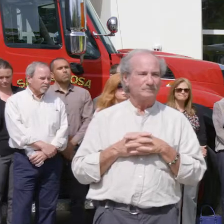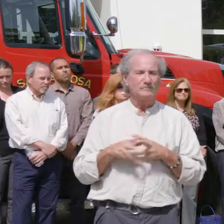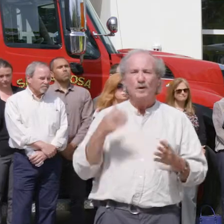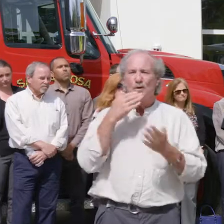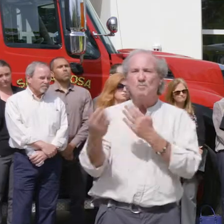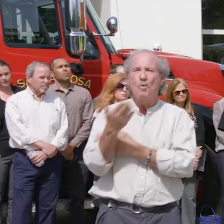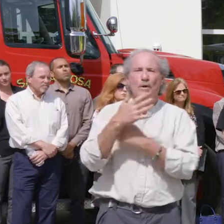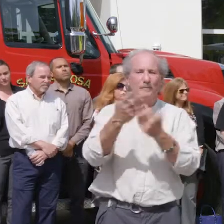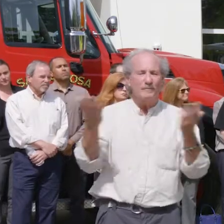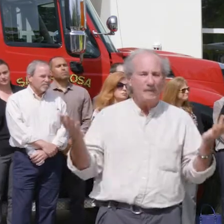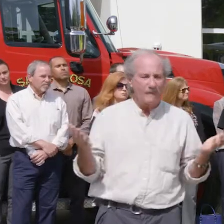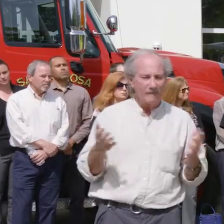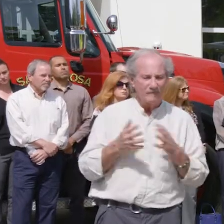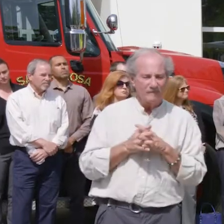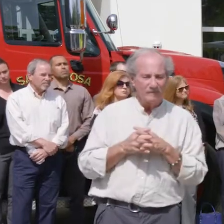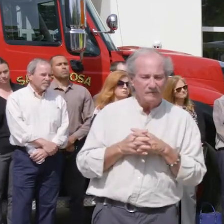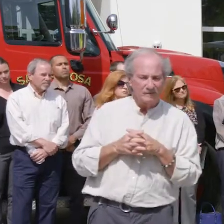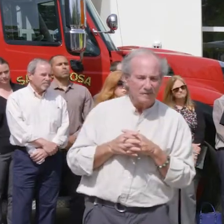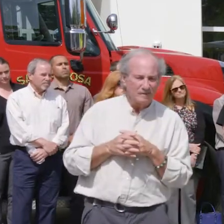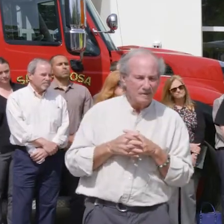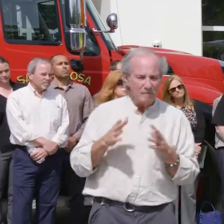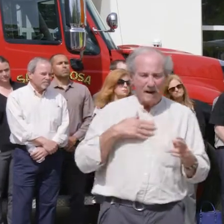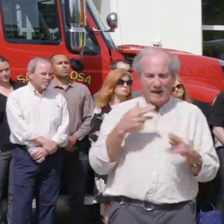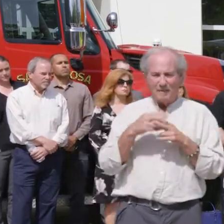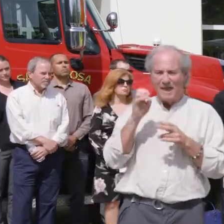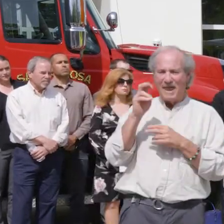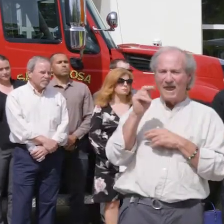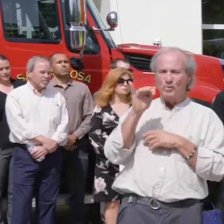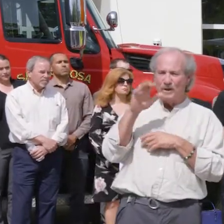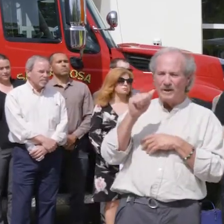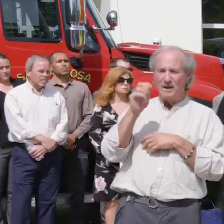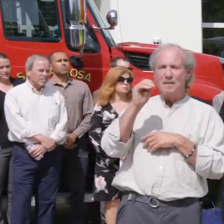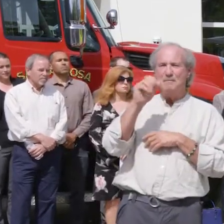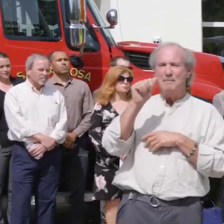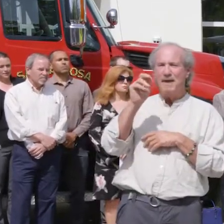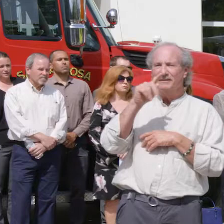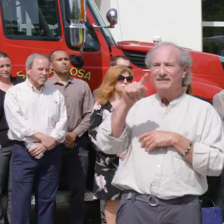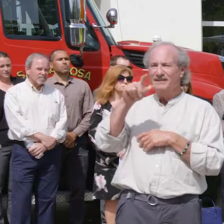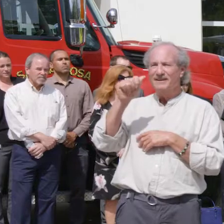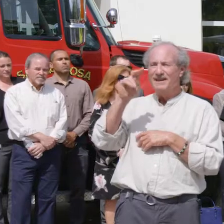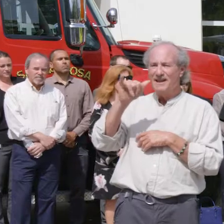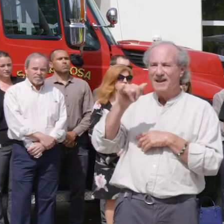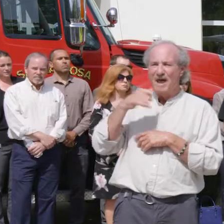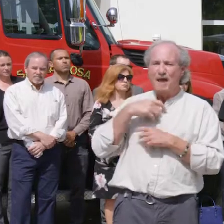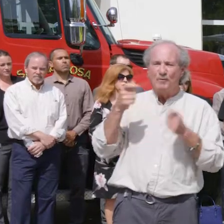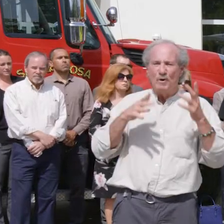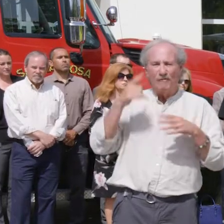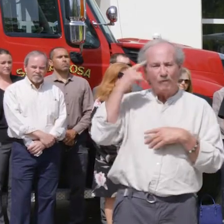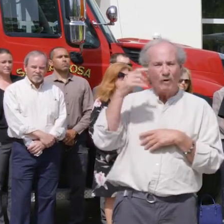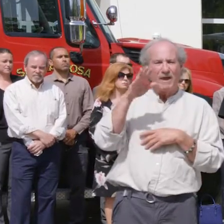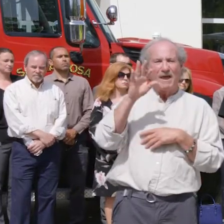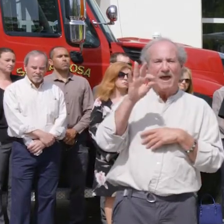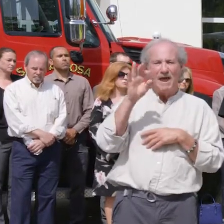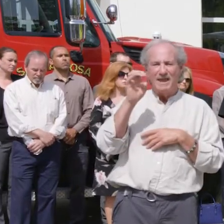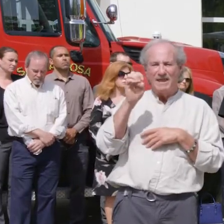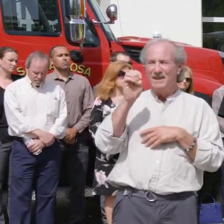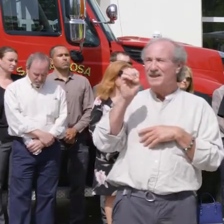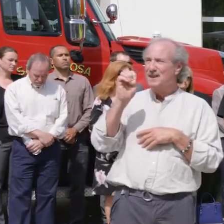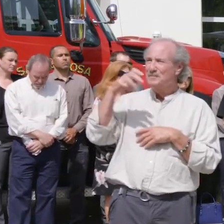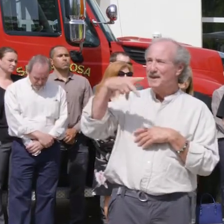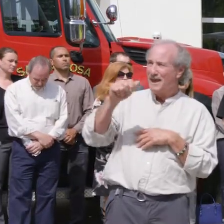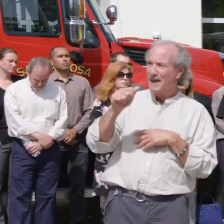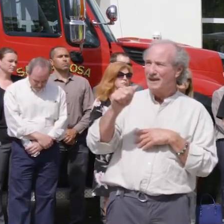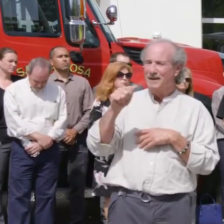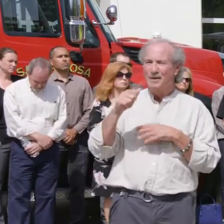Good morning, everyone. My name is Enrique Manzanilla. I'm the Director of the Superfund Division of the U.S. Environmental Protection